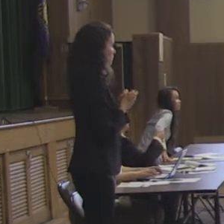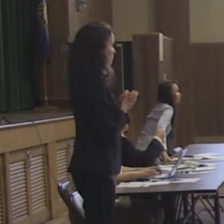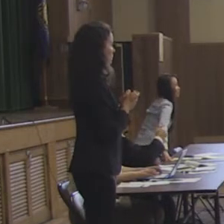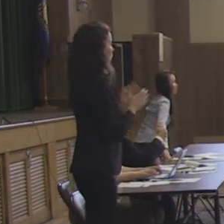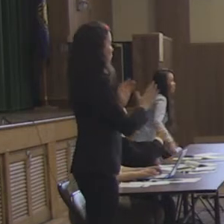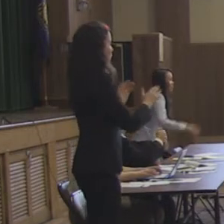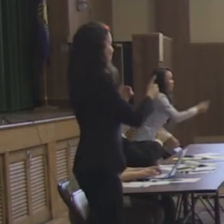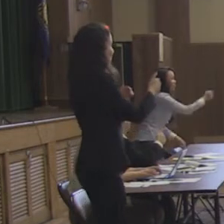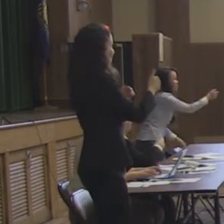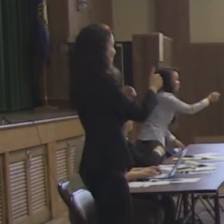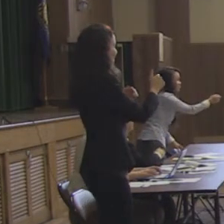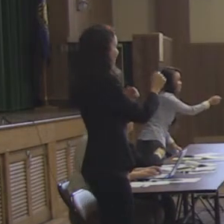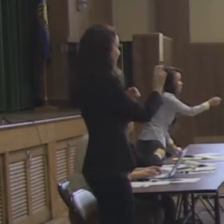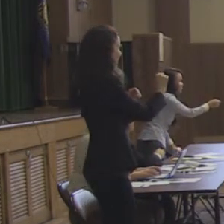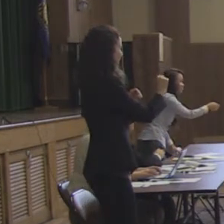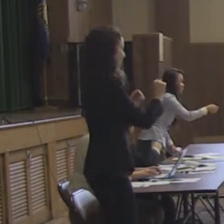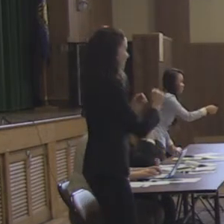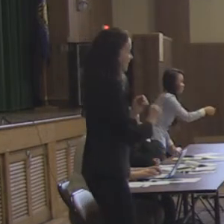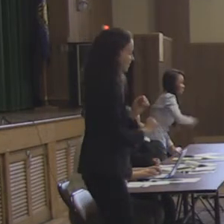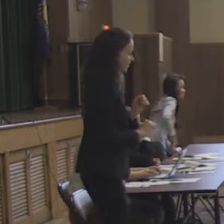Prior to. Oh, it's in. Okay.